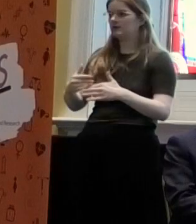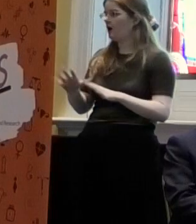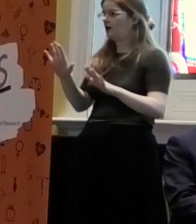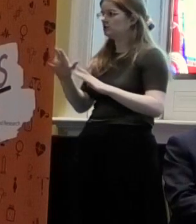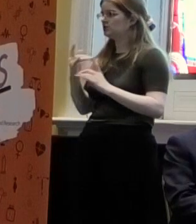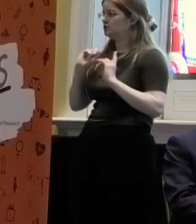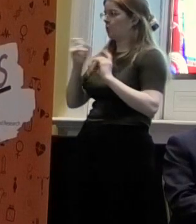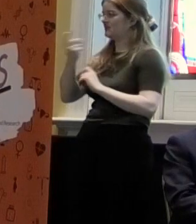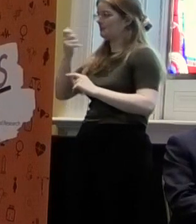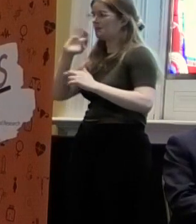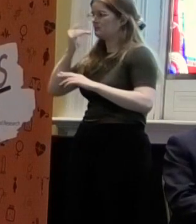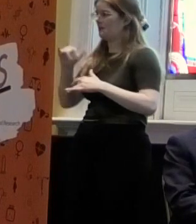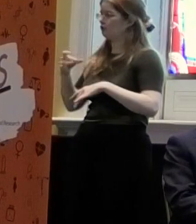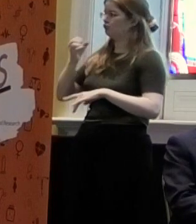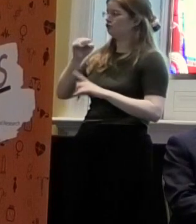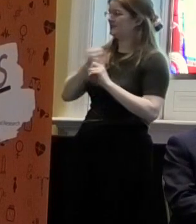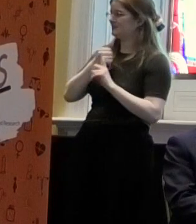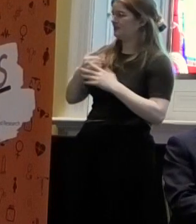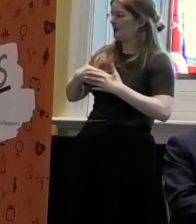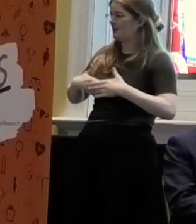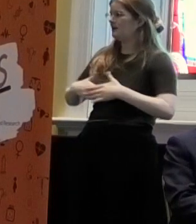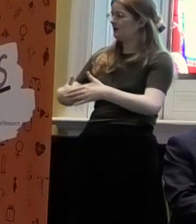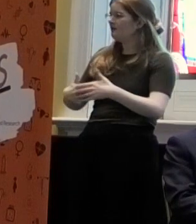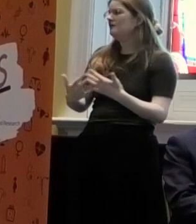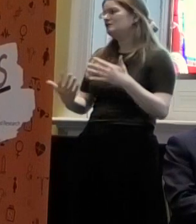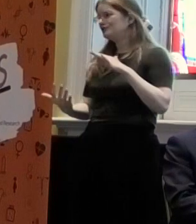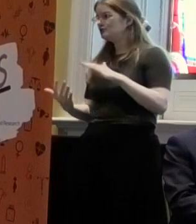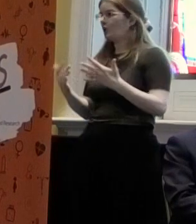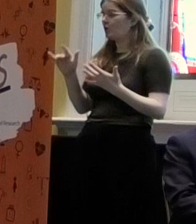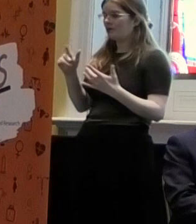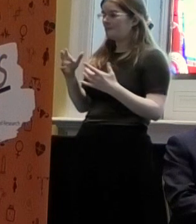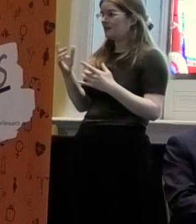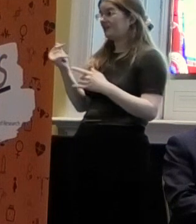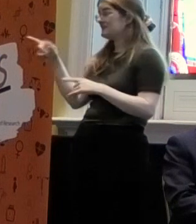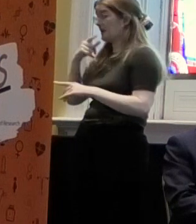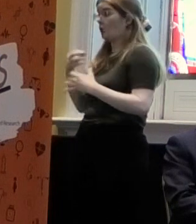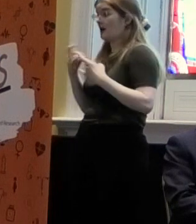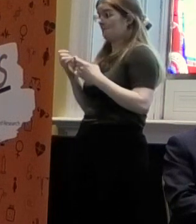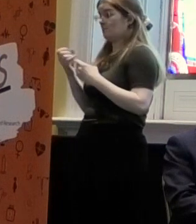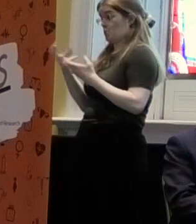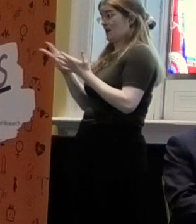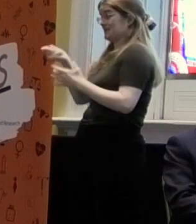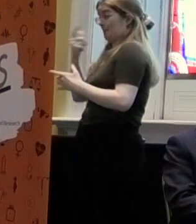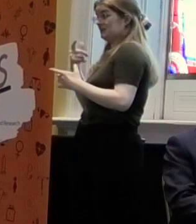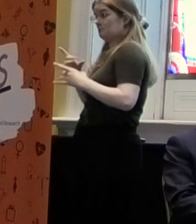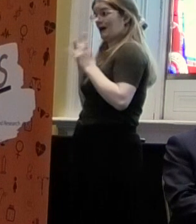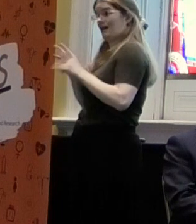on the medication. So many more of them became pregnant because with the medication, their health was better, and then they became pregnant. So we got